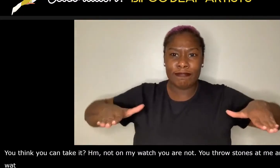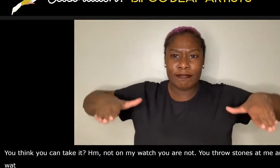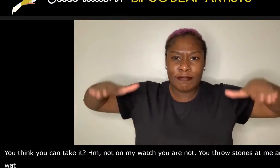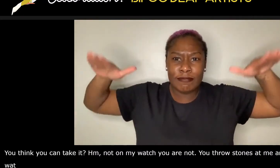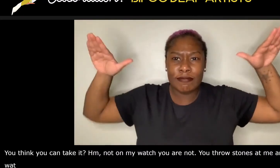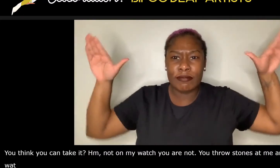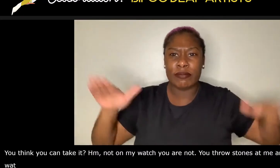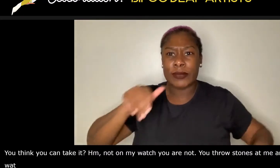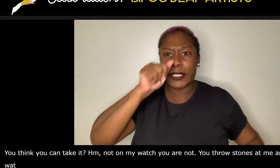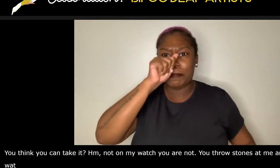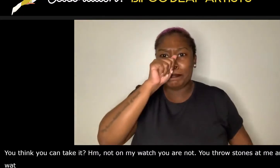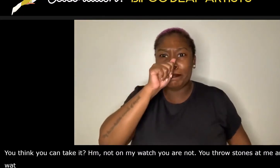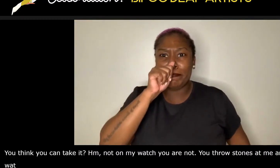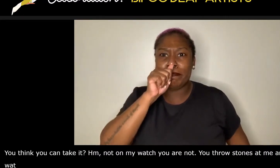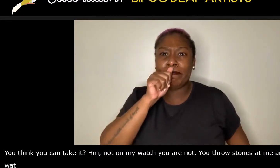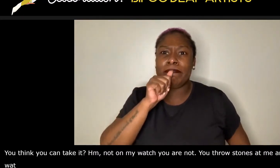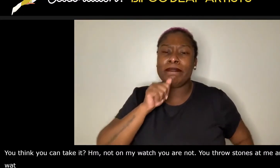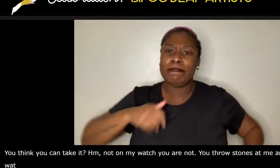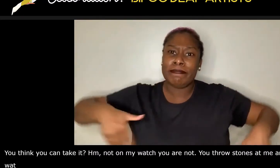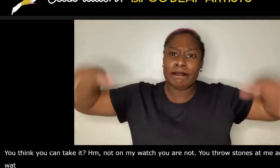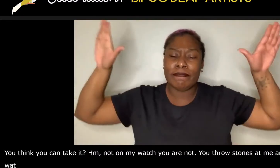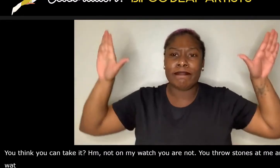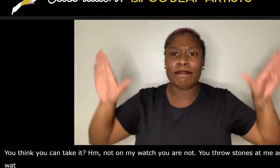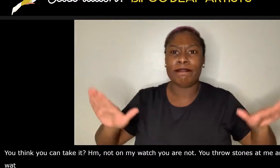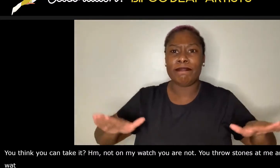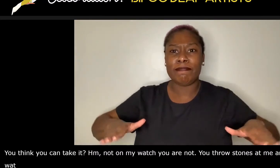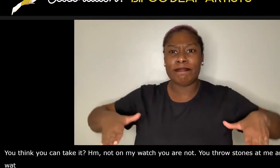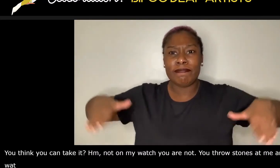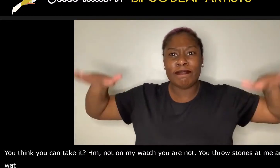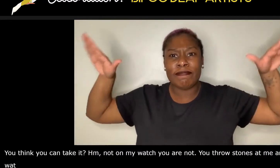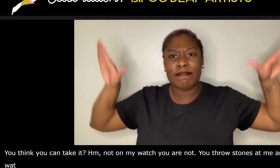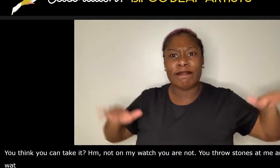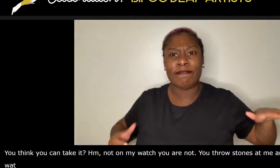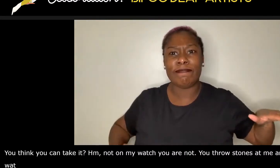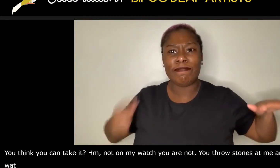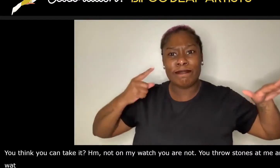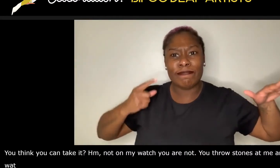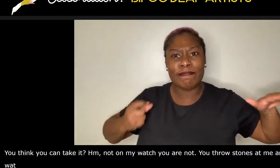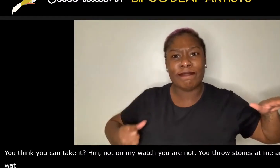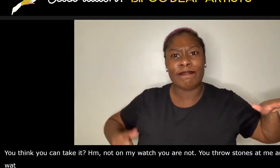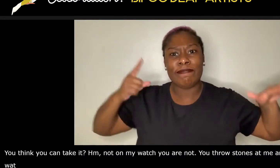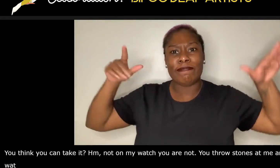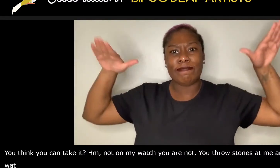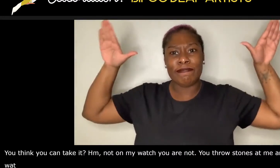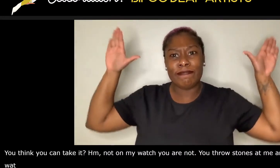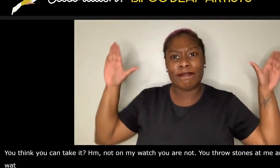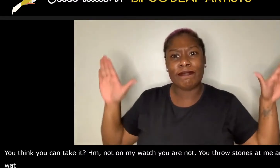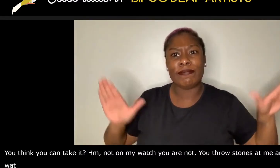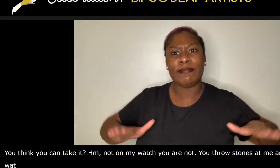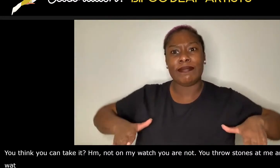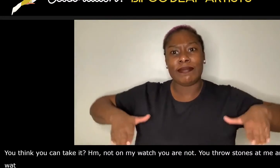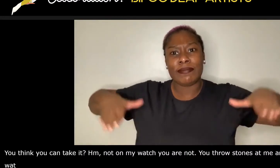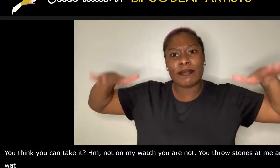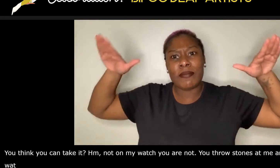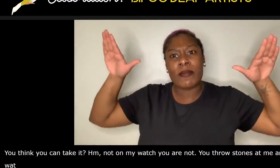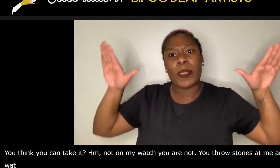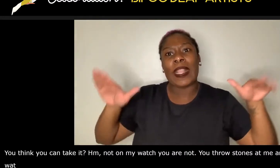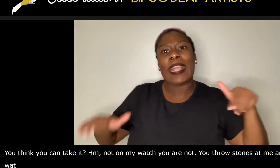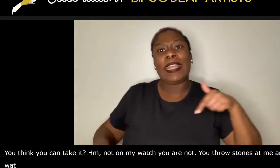watching, anticipating, flying high, and being very, very